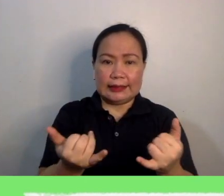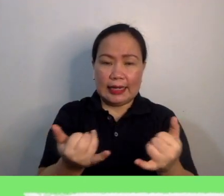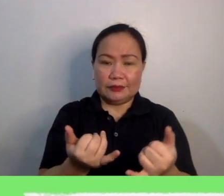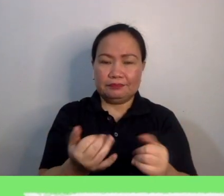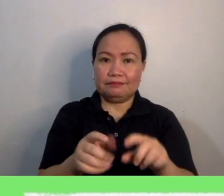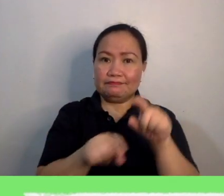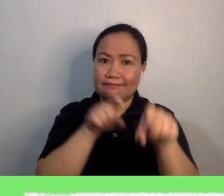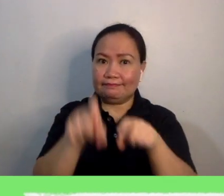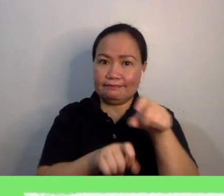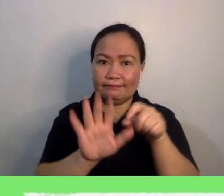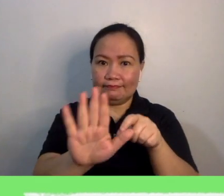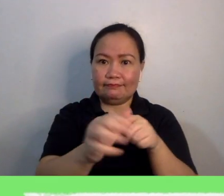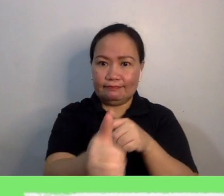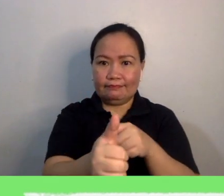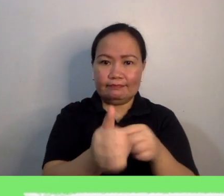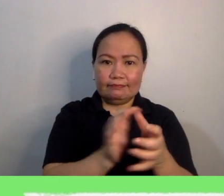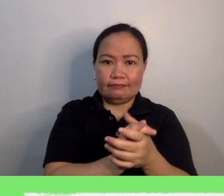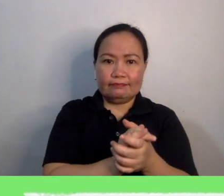Okay, test yourself.